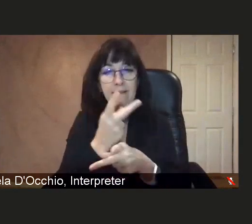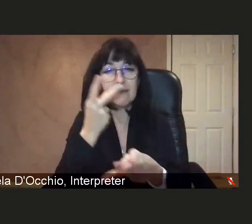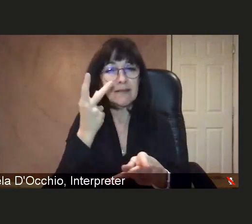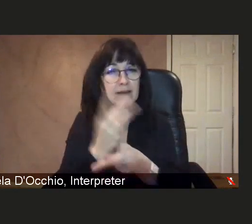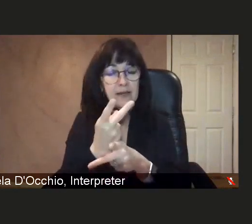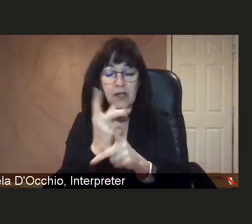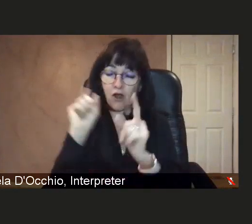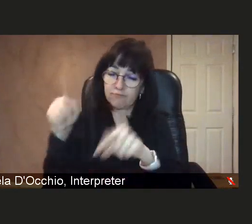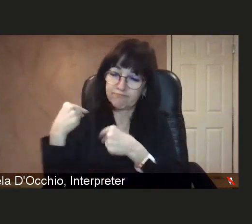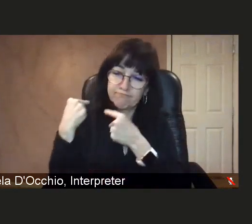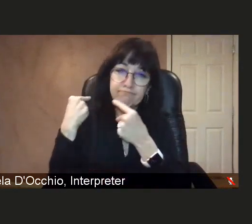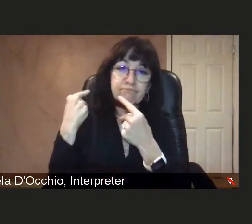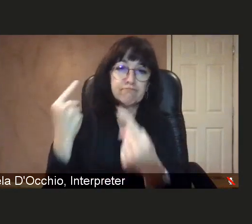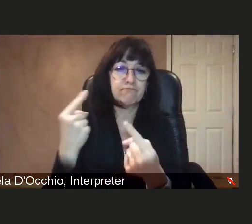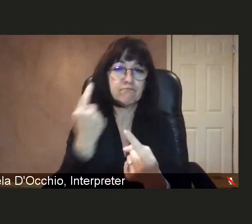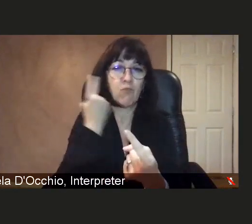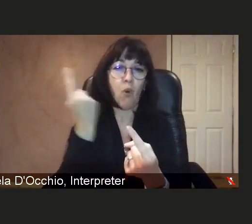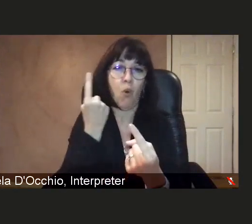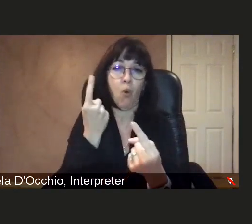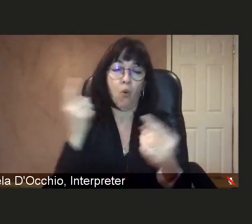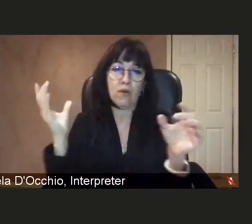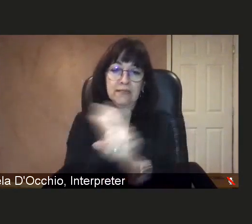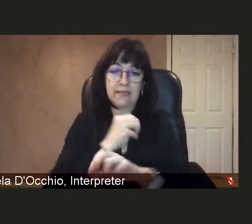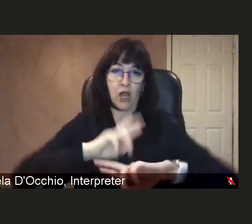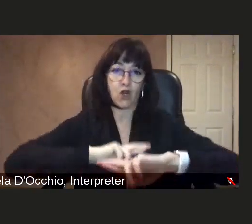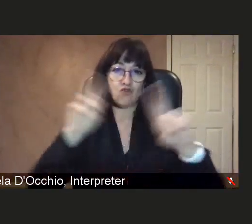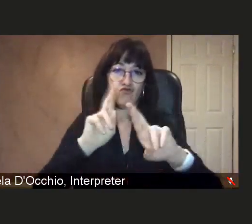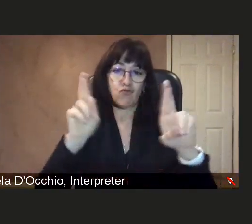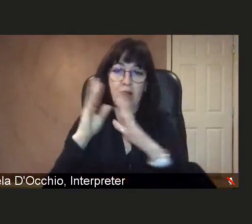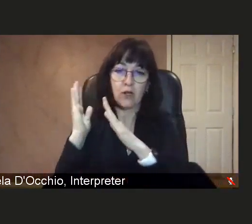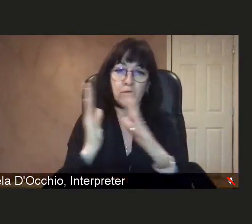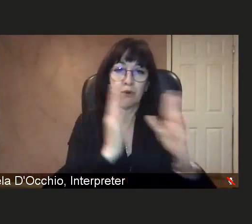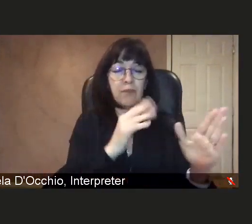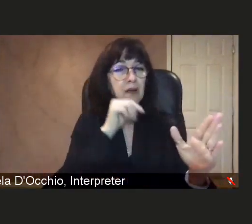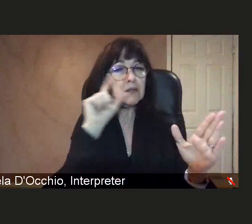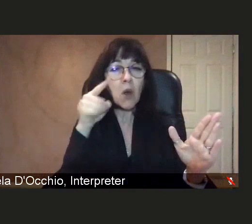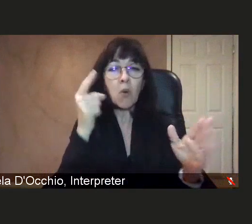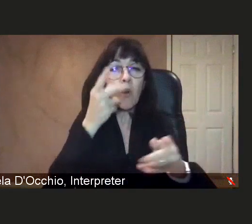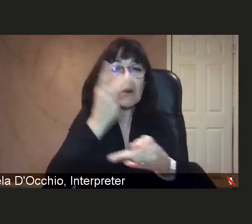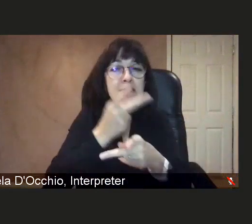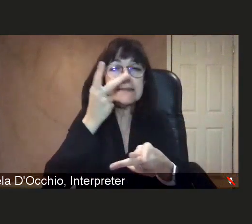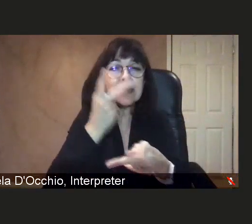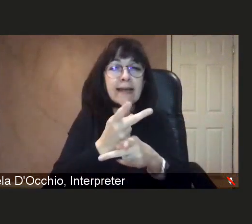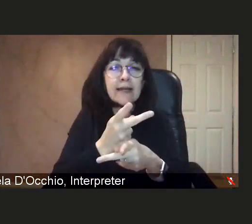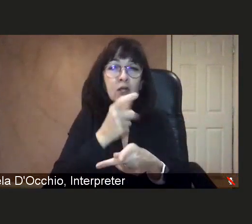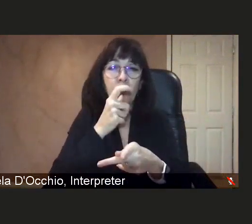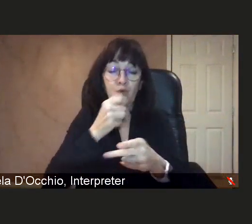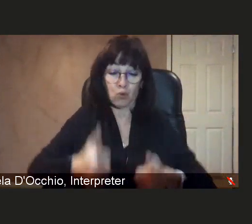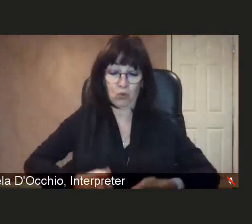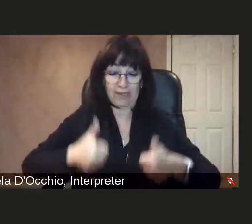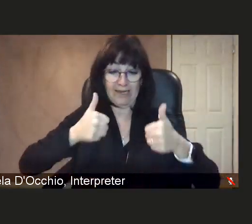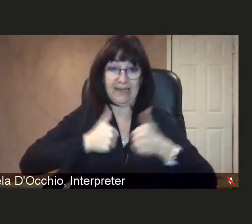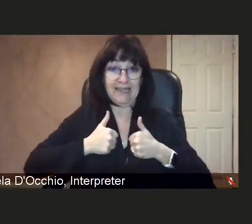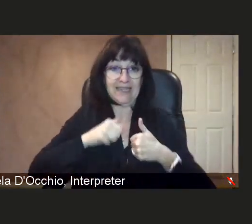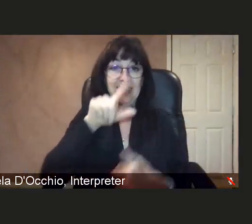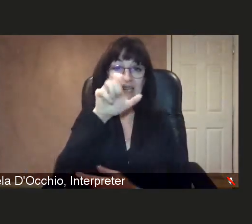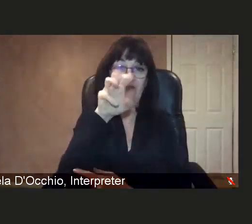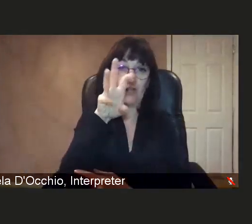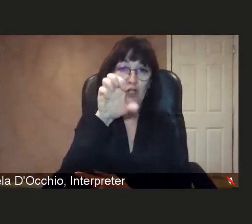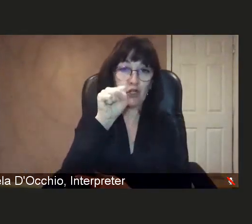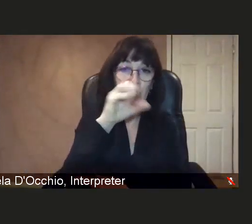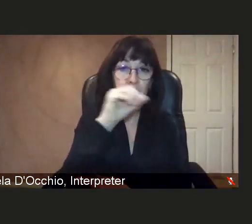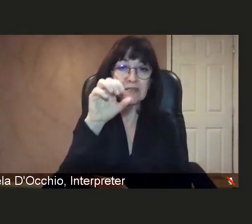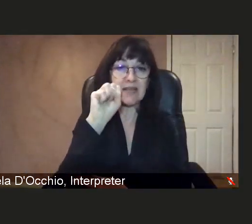are prepared to take care of not just the residents who live here in Lewis and Sussex County, but also those